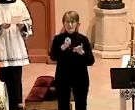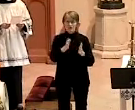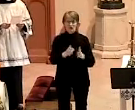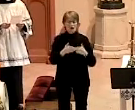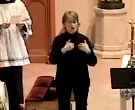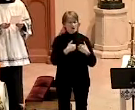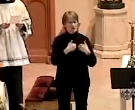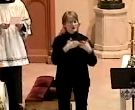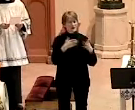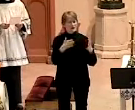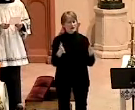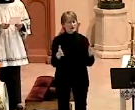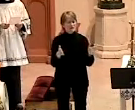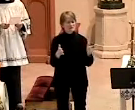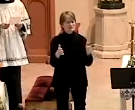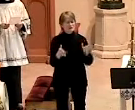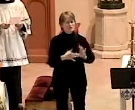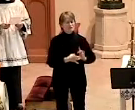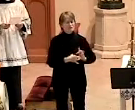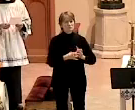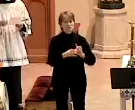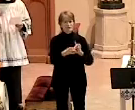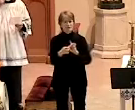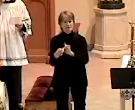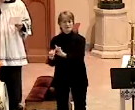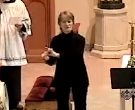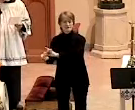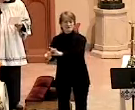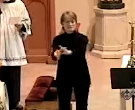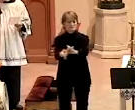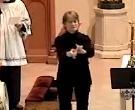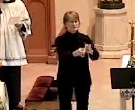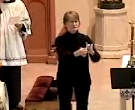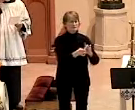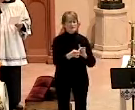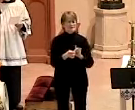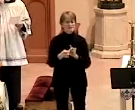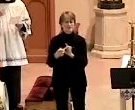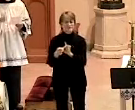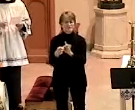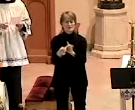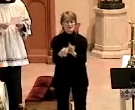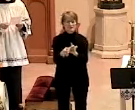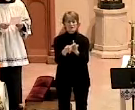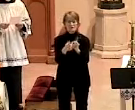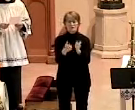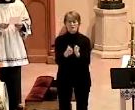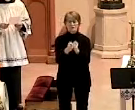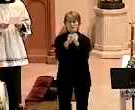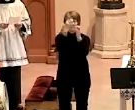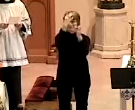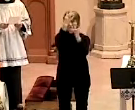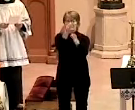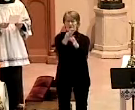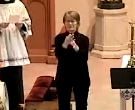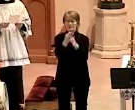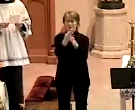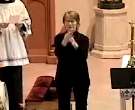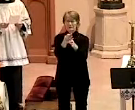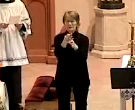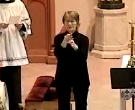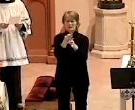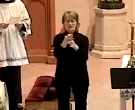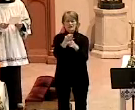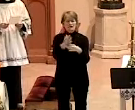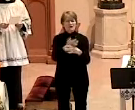our hearts, joining us together as one body united in faith, having gifts of